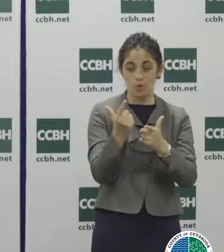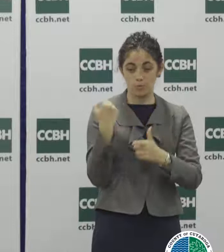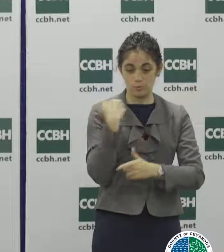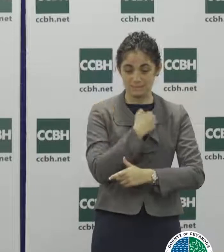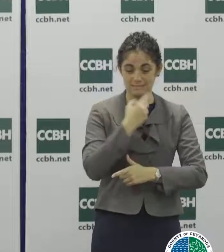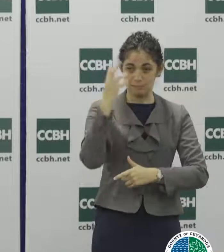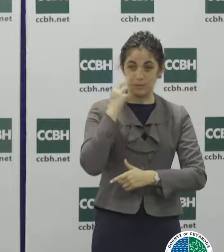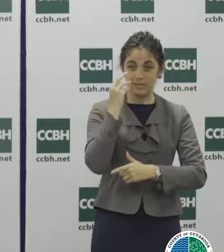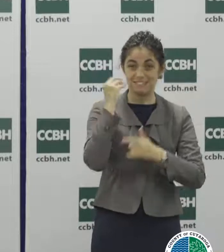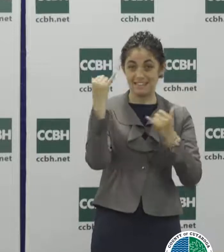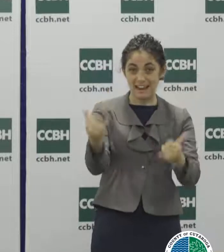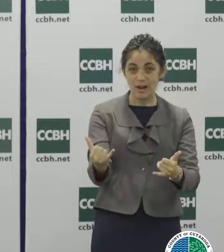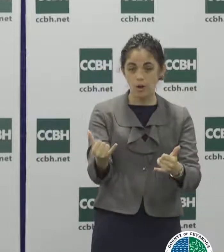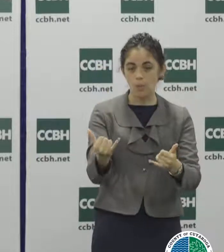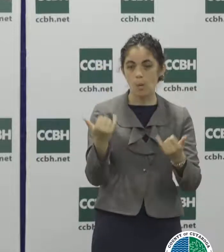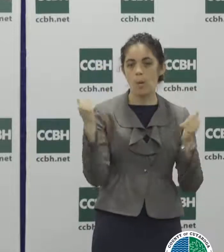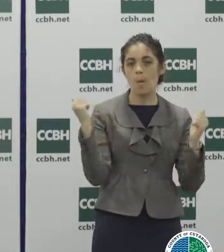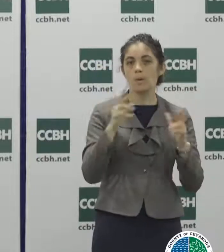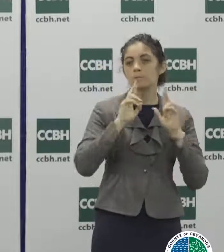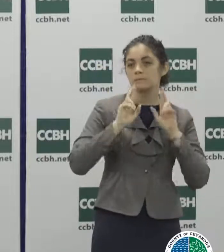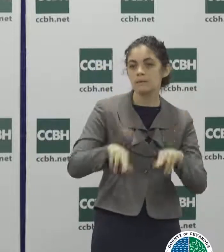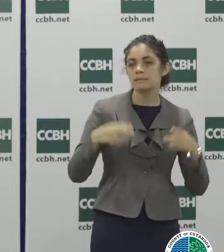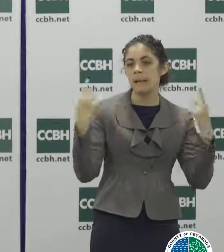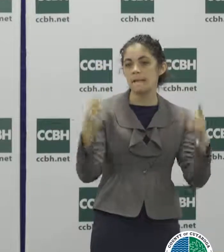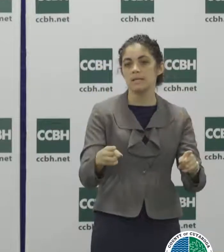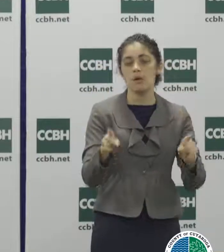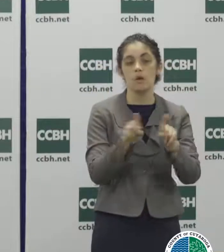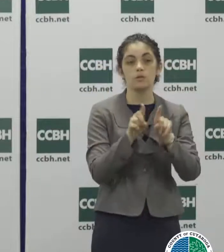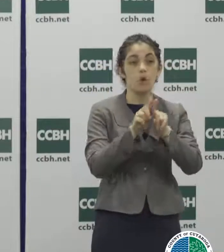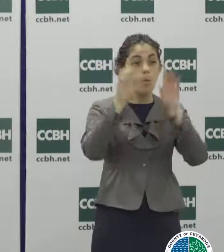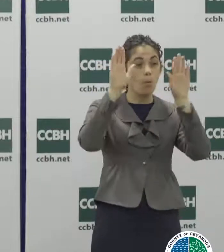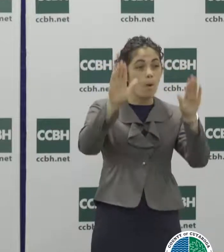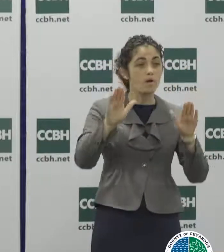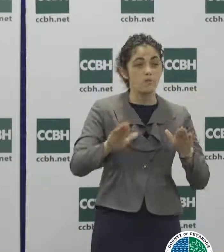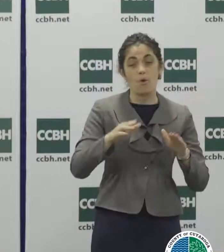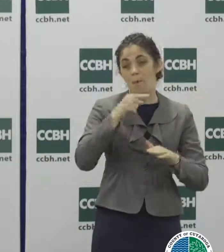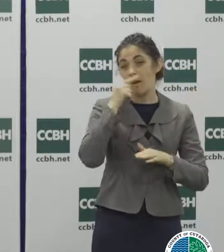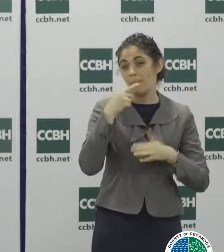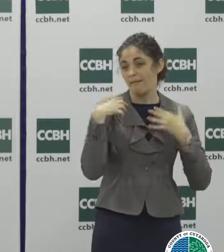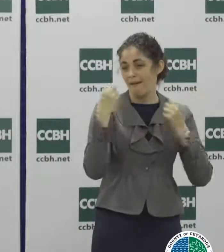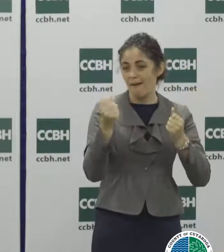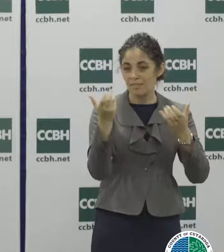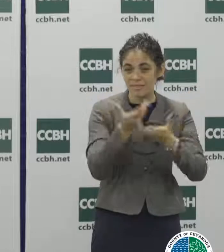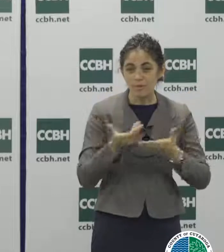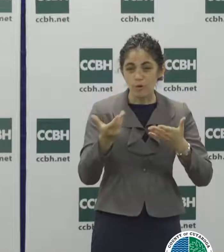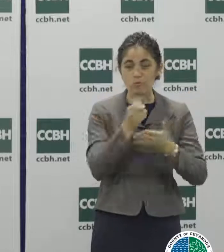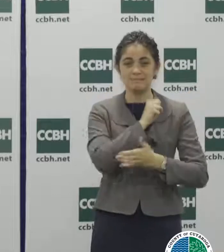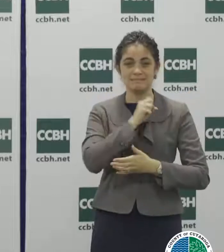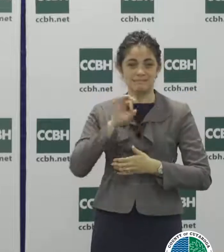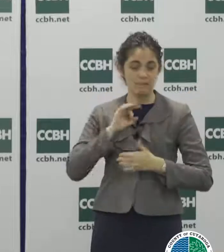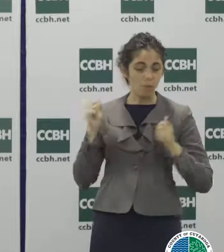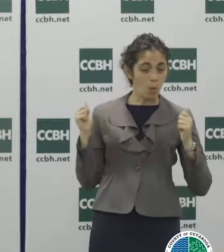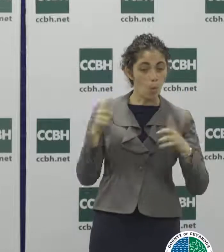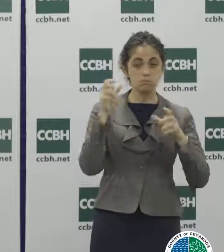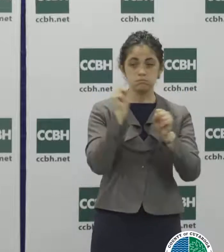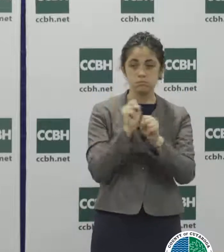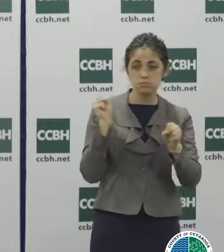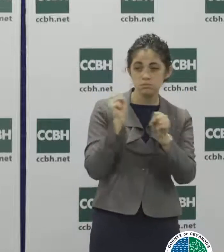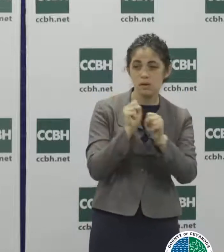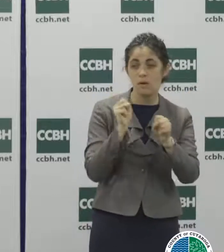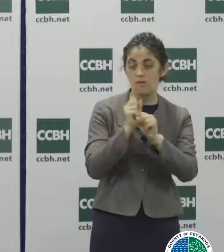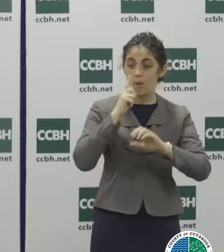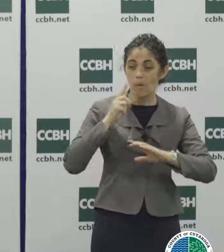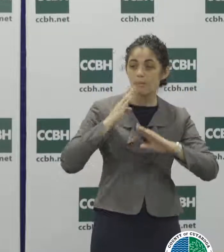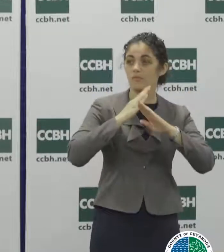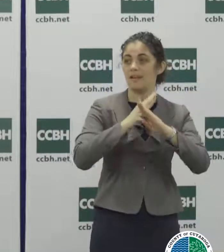see today in our response, this combination of our fantastic public health staff here at the health department working with the